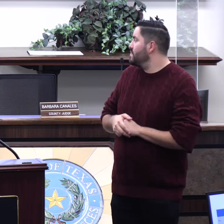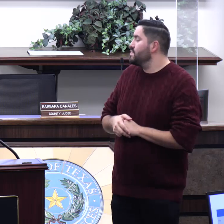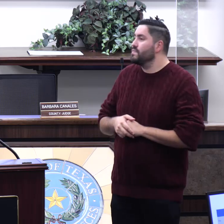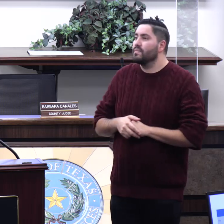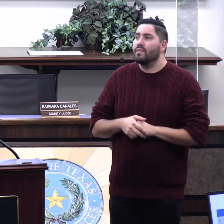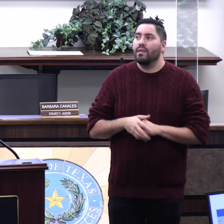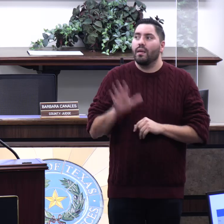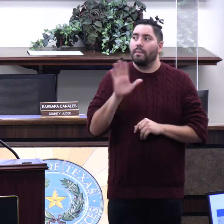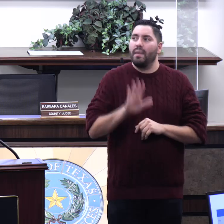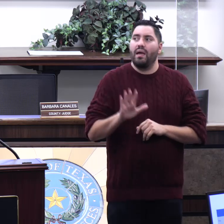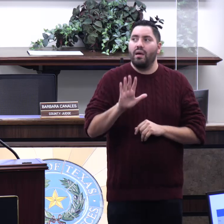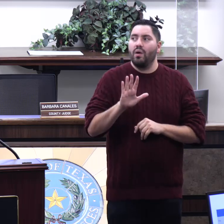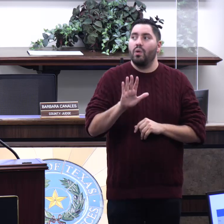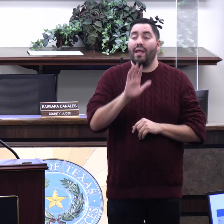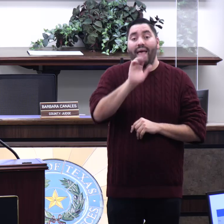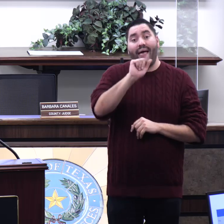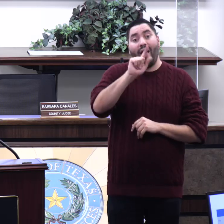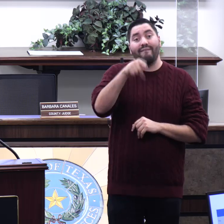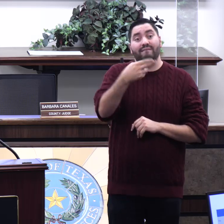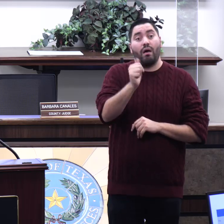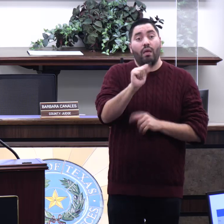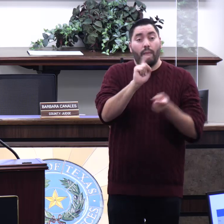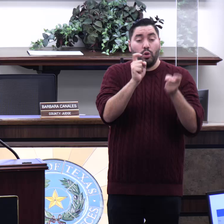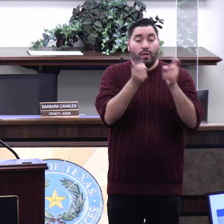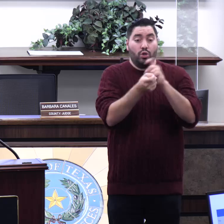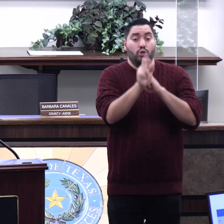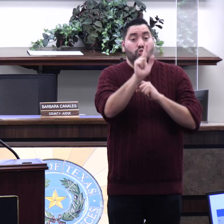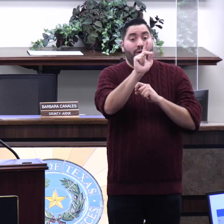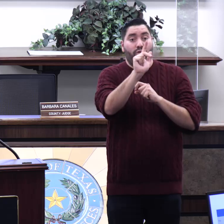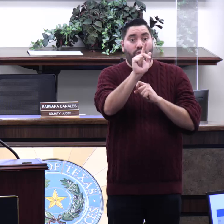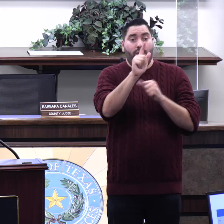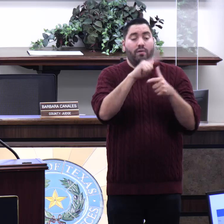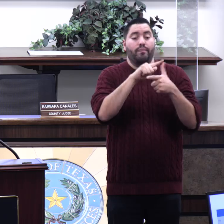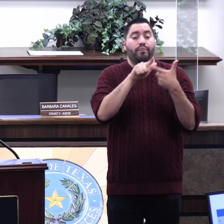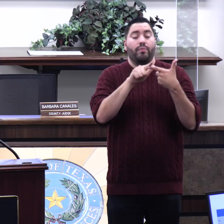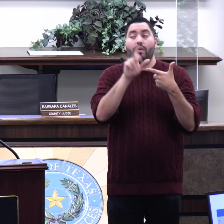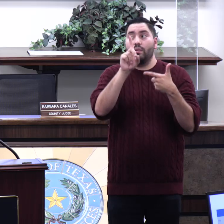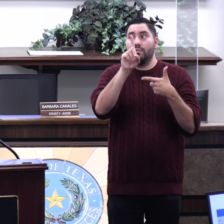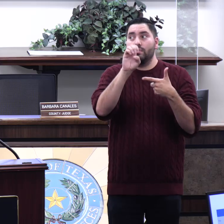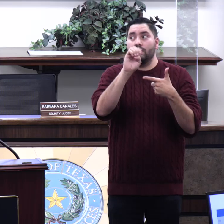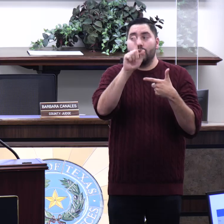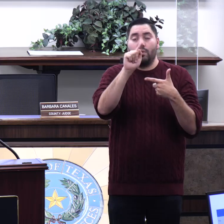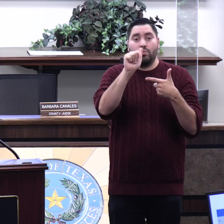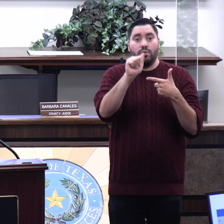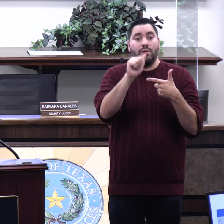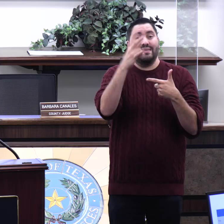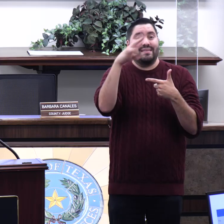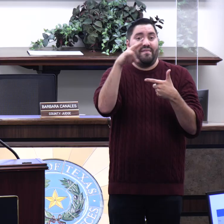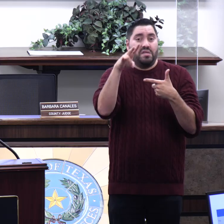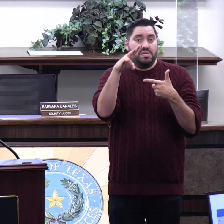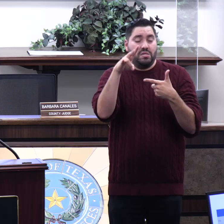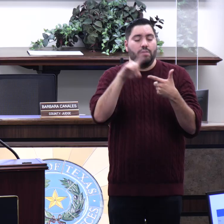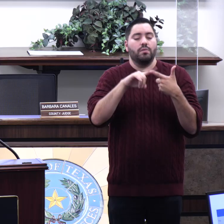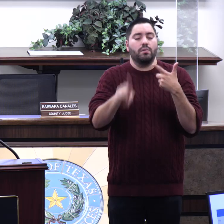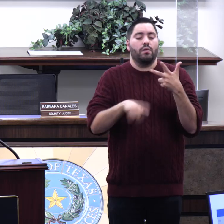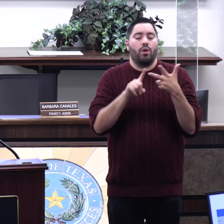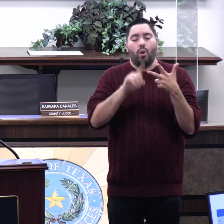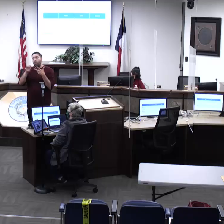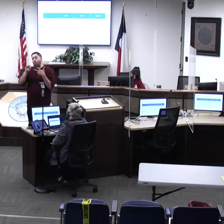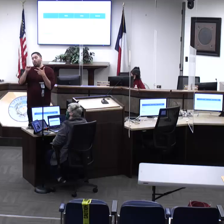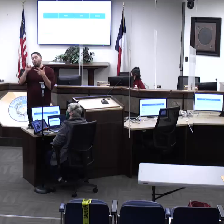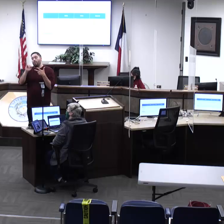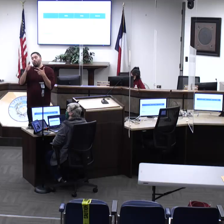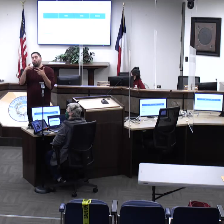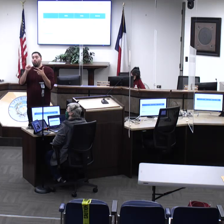23 mutations in the alpha variant and 17 mutations in the delta variant, and Omicron has